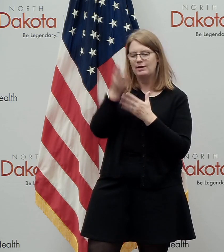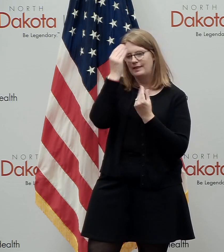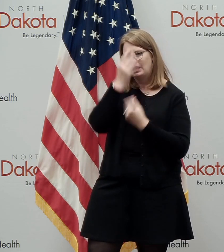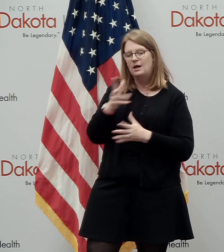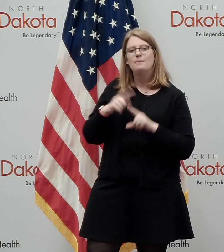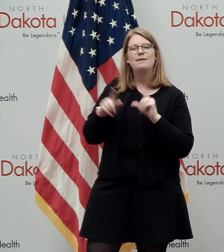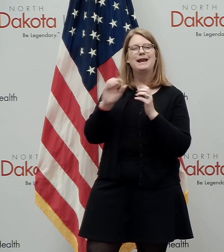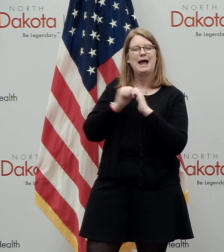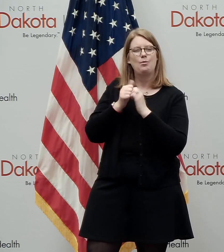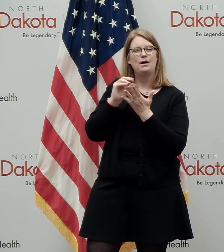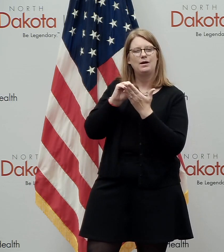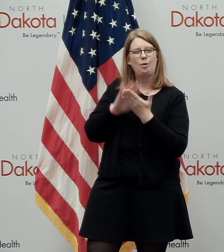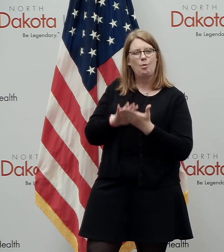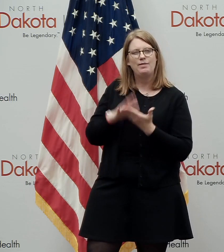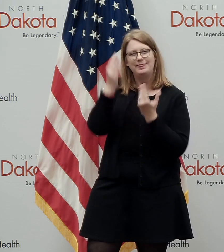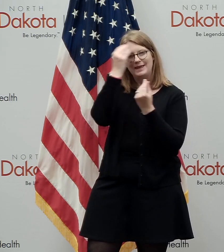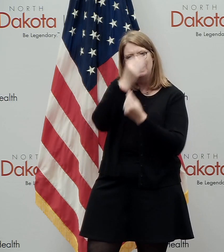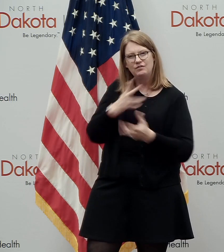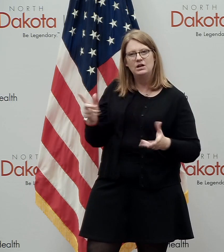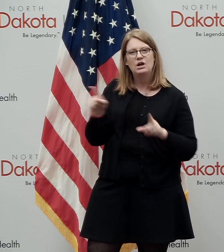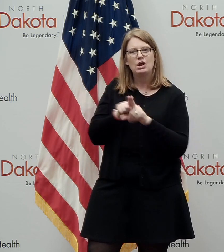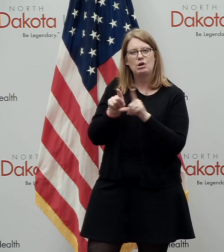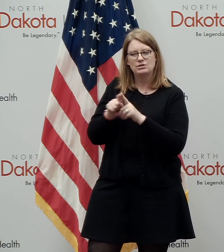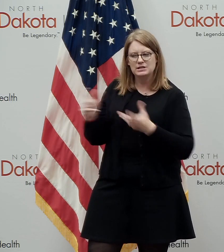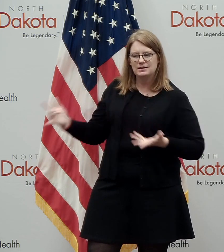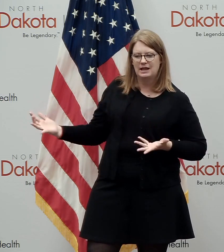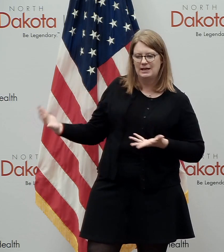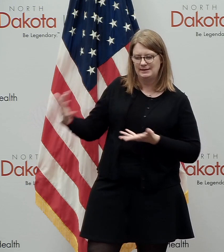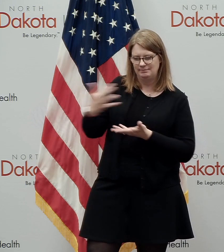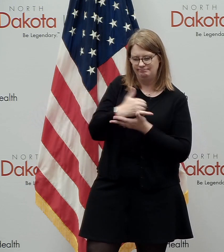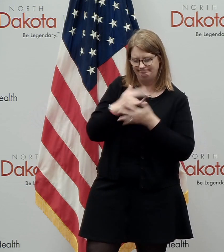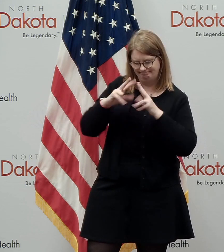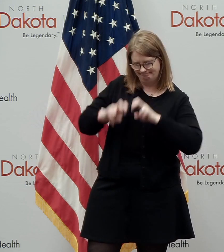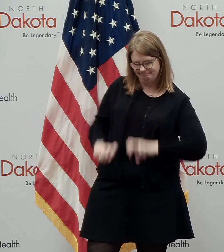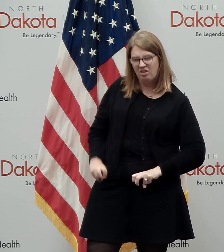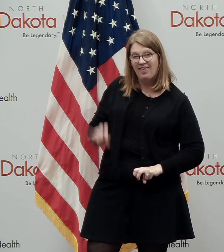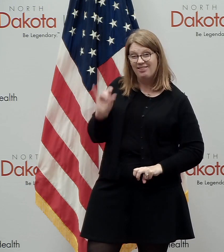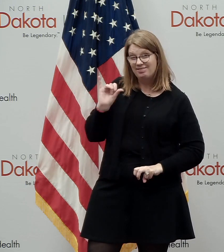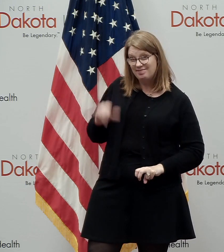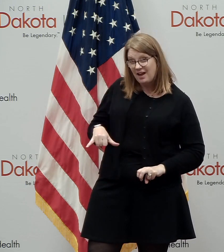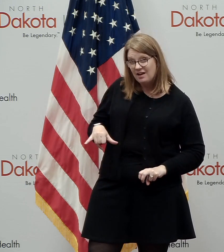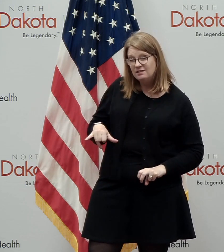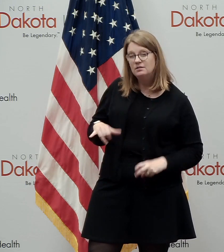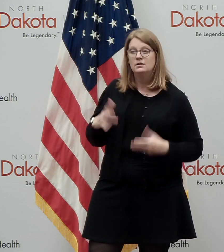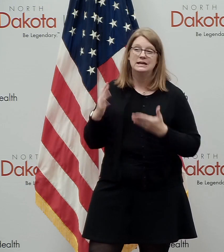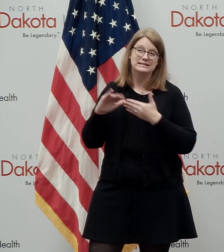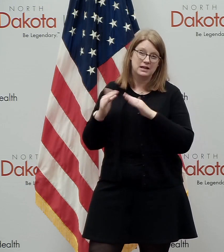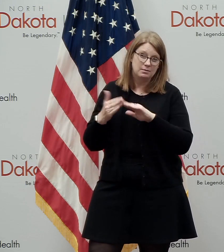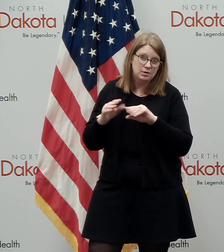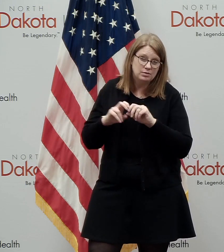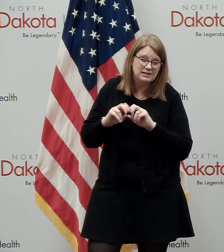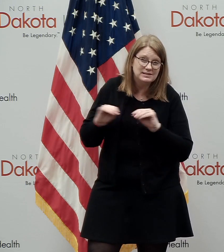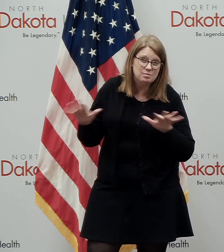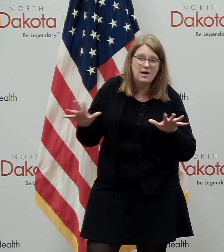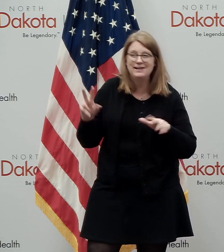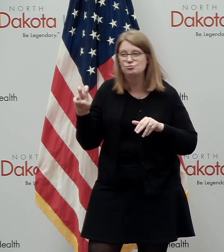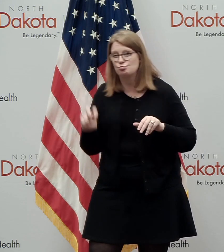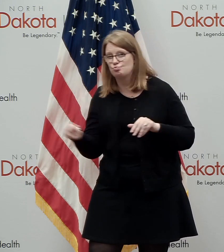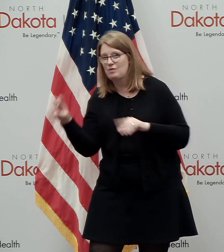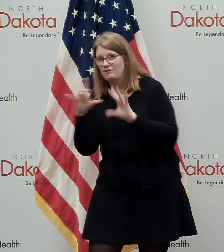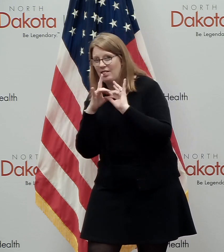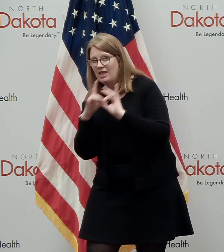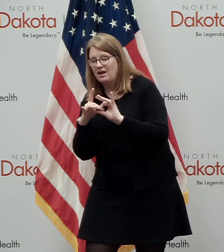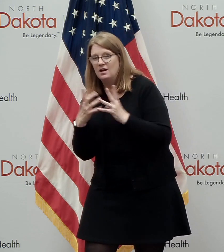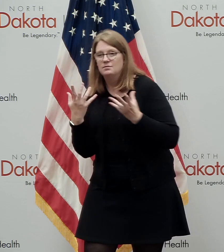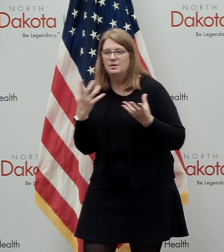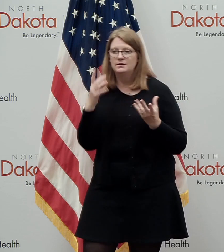recording the data and aggregating it on a blind basis so we can understand, is it community spread, is it travel related, those kinds of things. But it